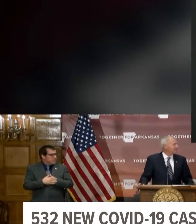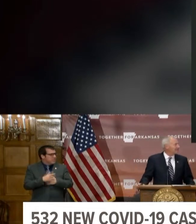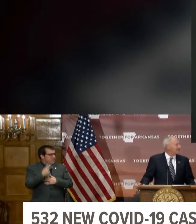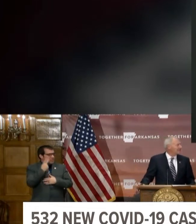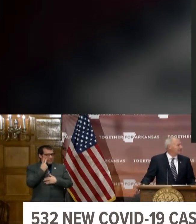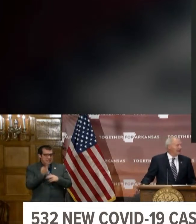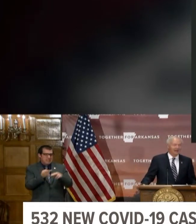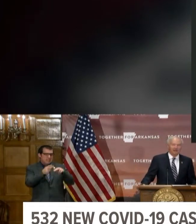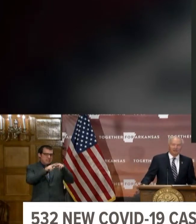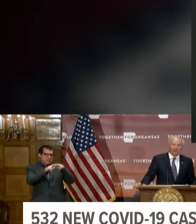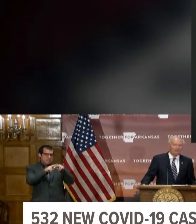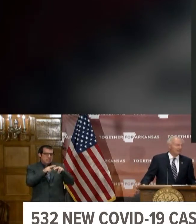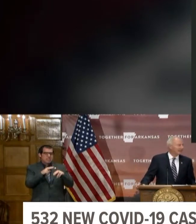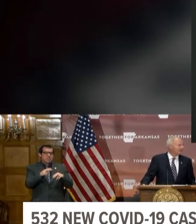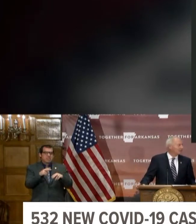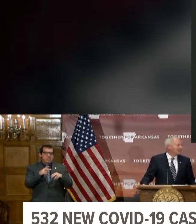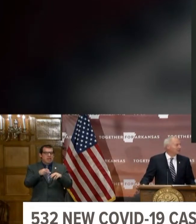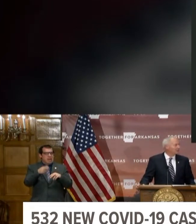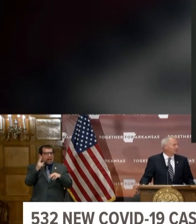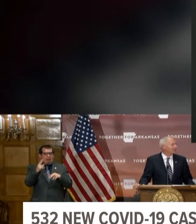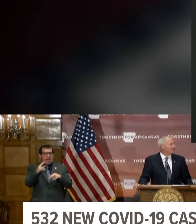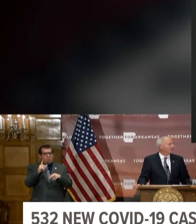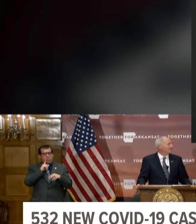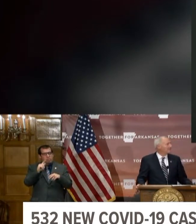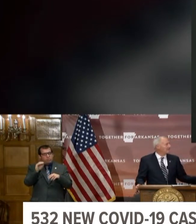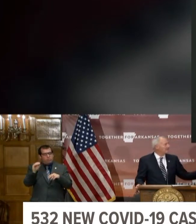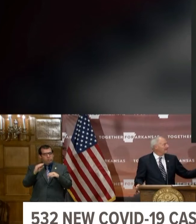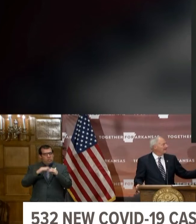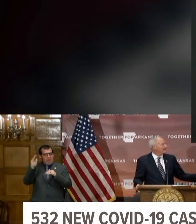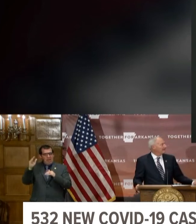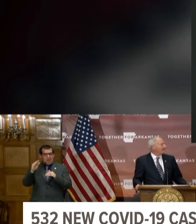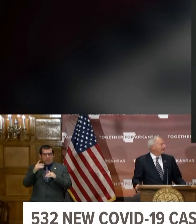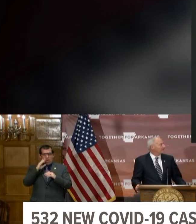up. It's too high. We hope that that will be reduced.